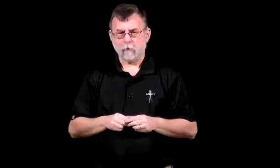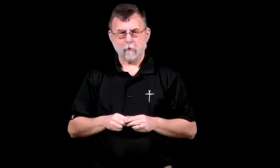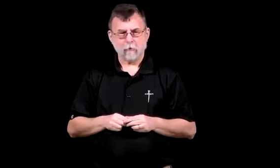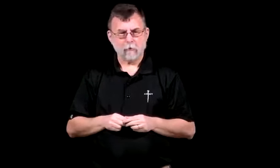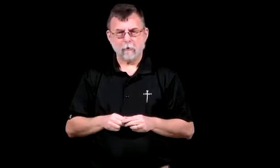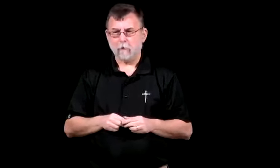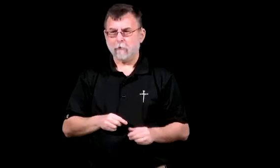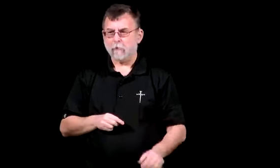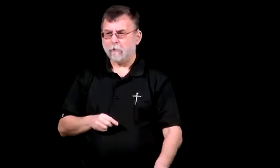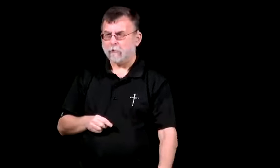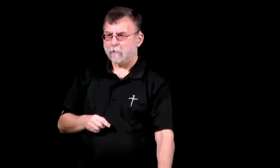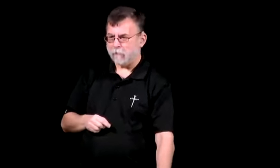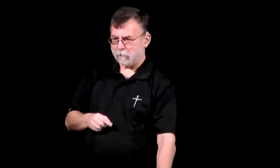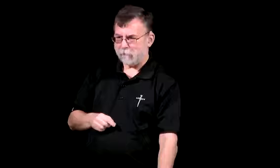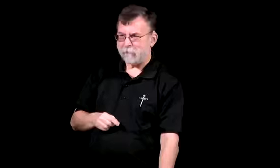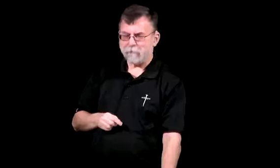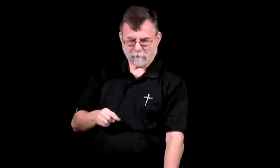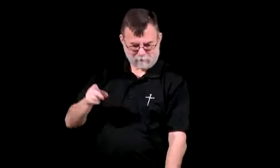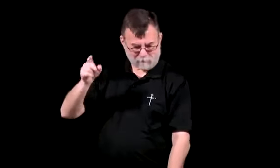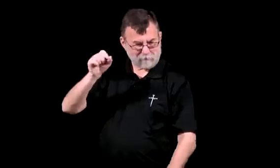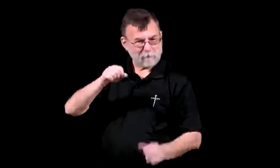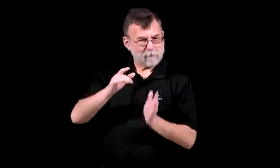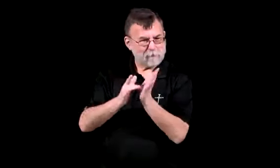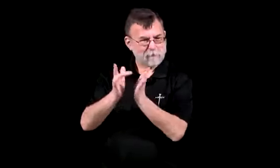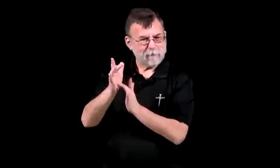And who are we talking about? We're talking about Jesus.